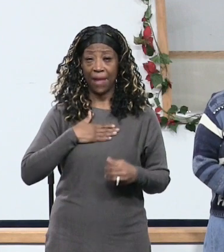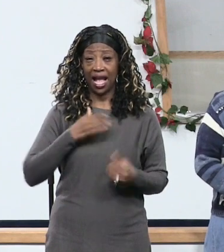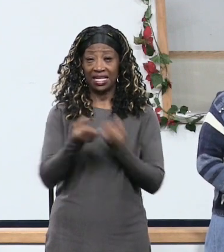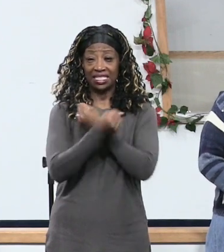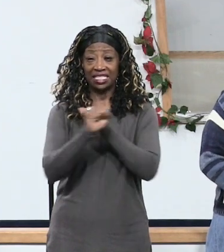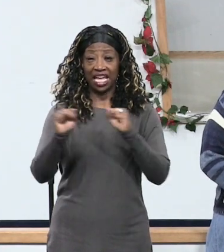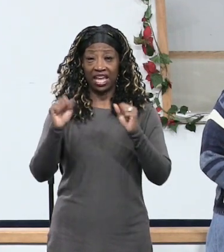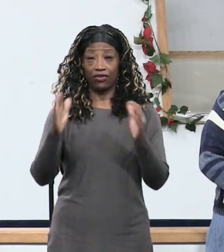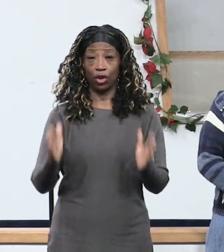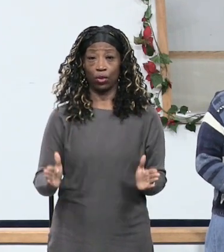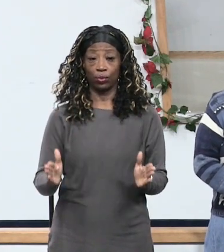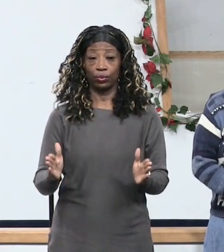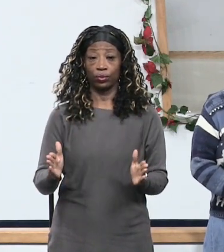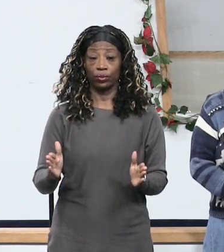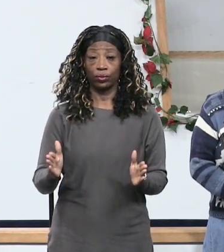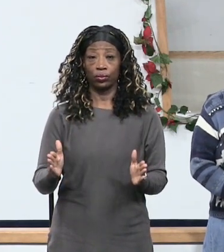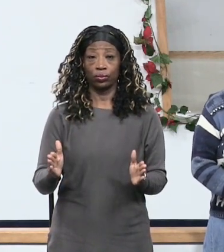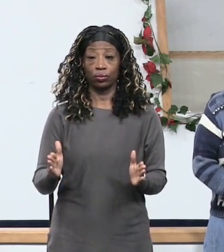Savior.